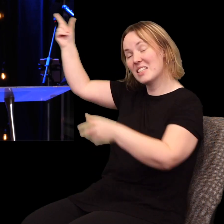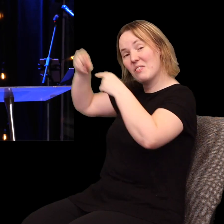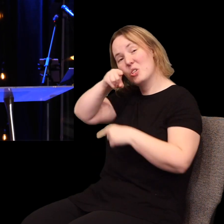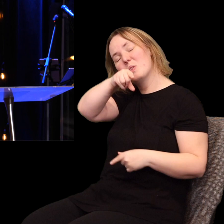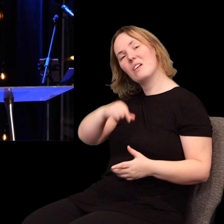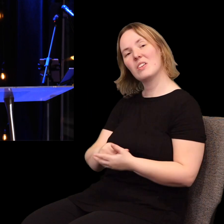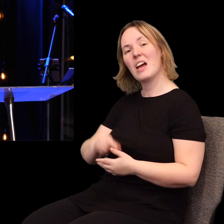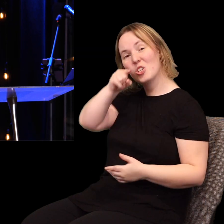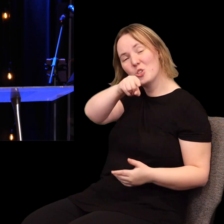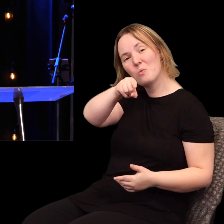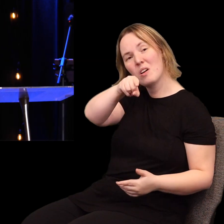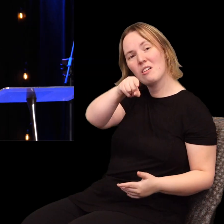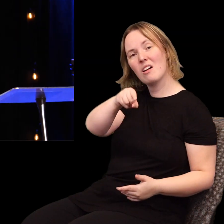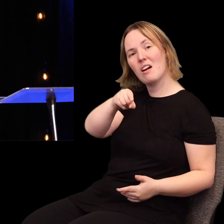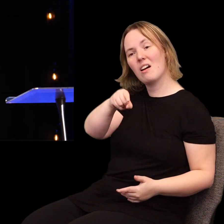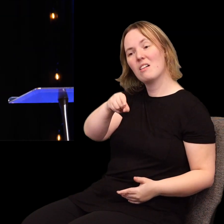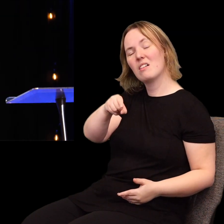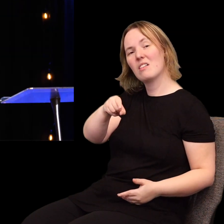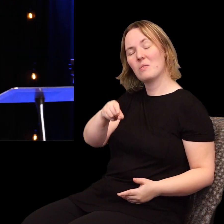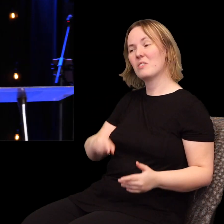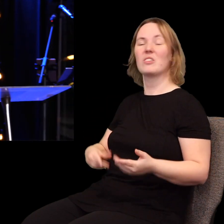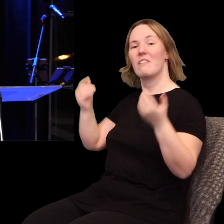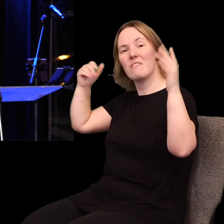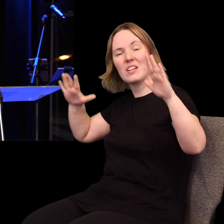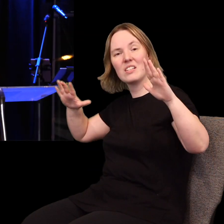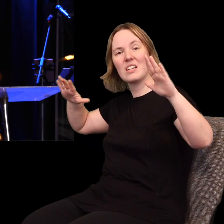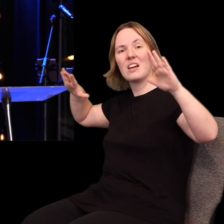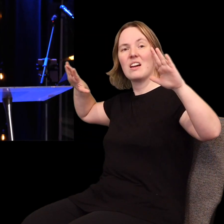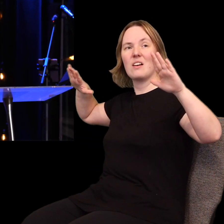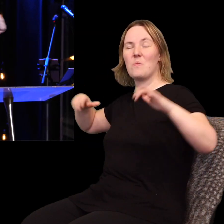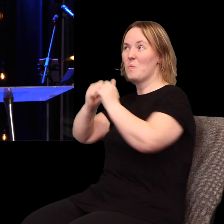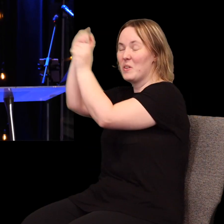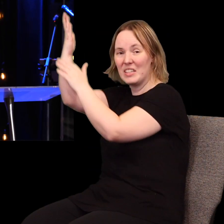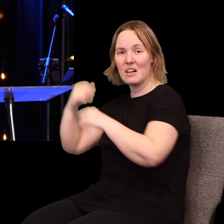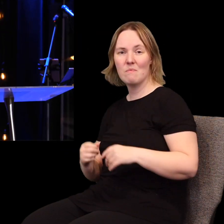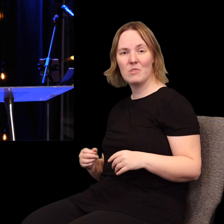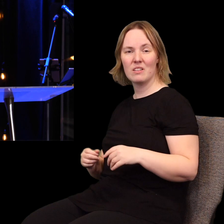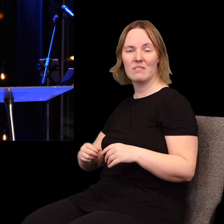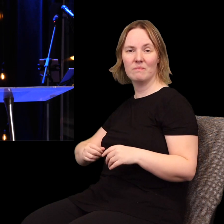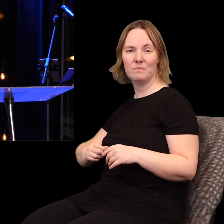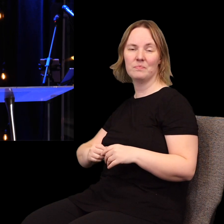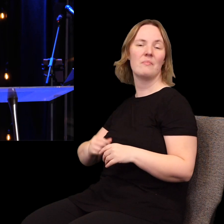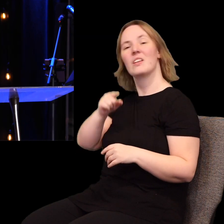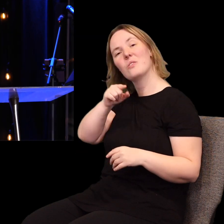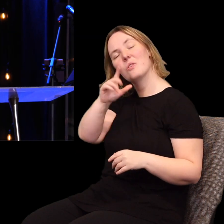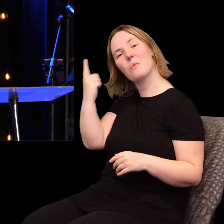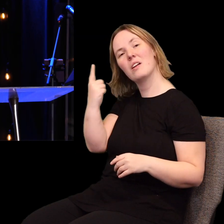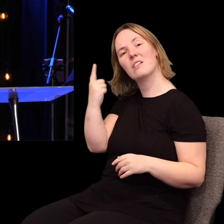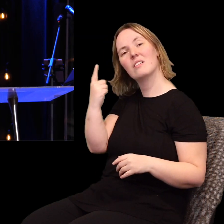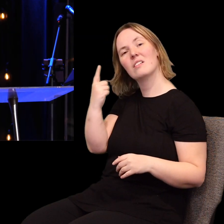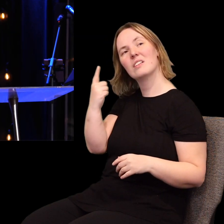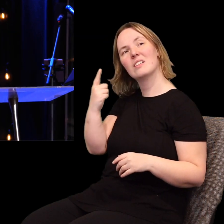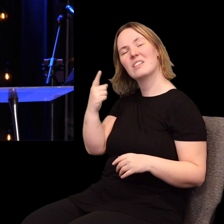the gift and you are the one who's going to lay the capstone and say, last piece, it's done. You're